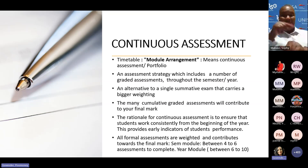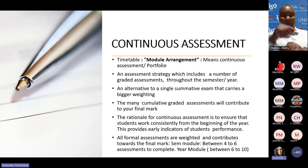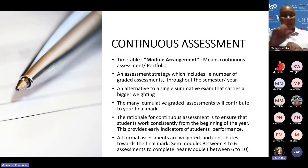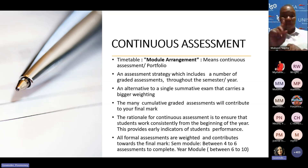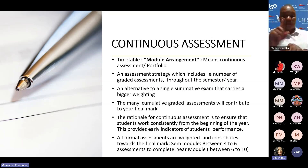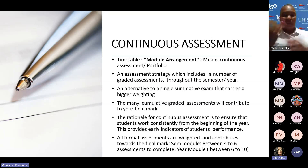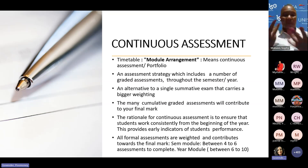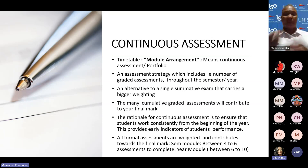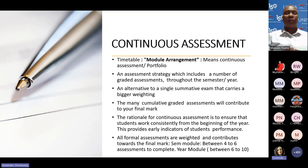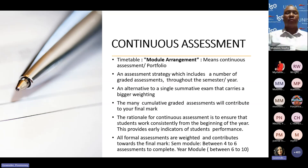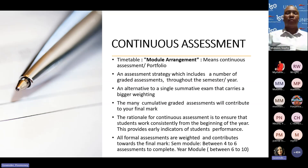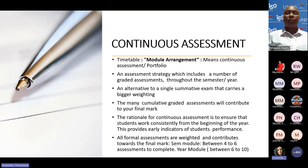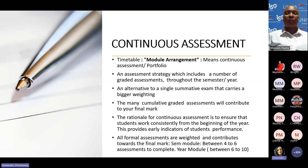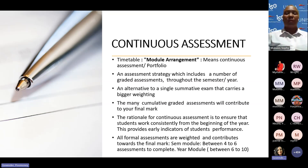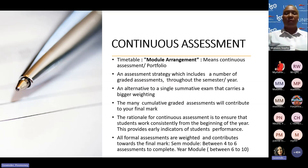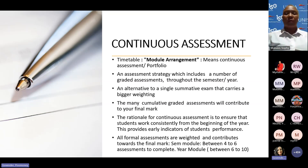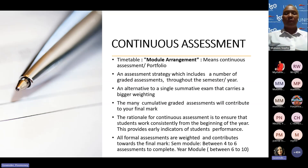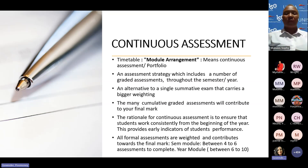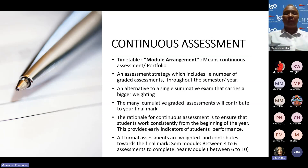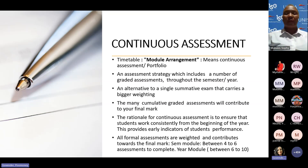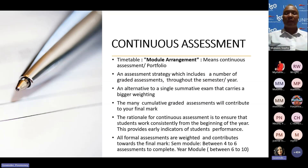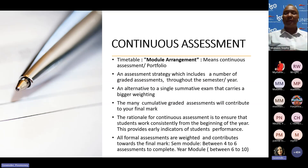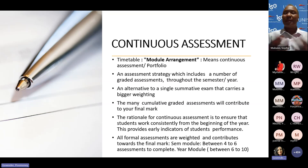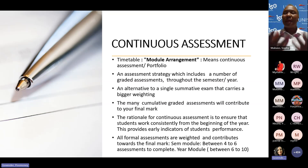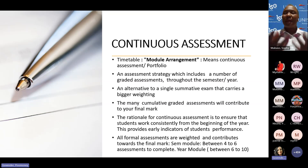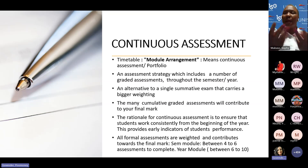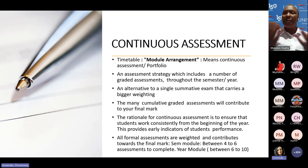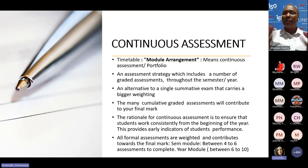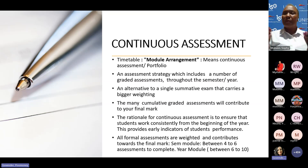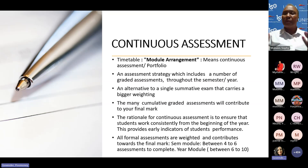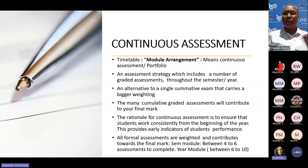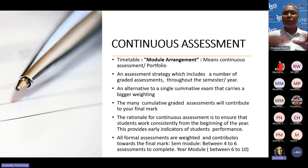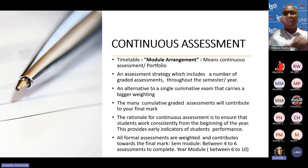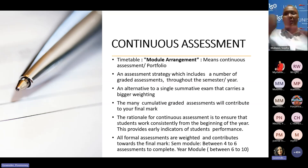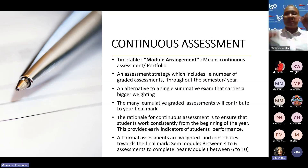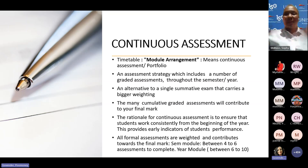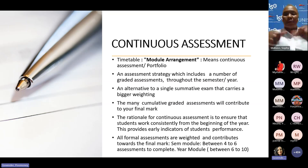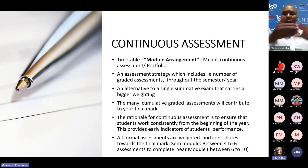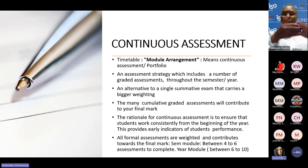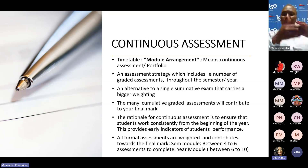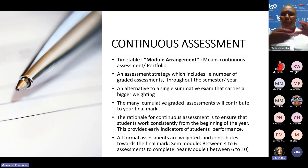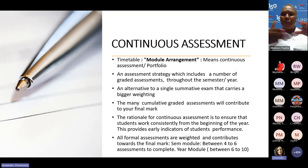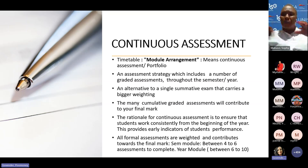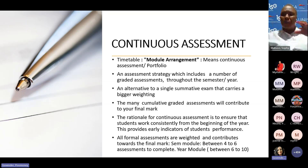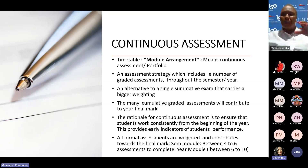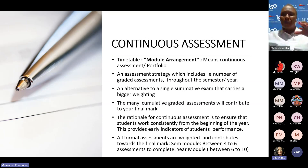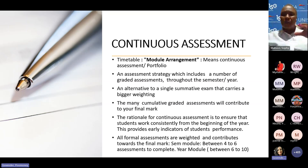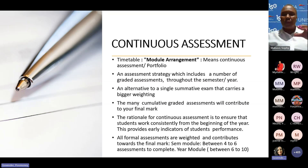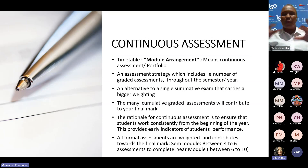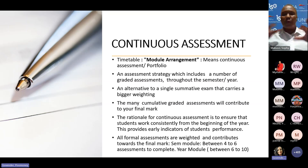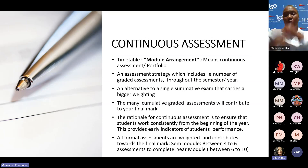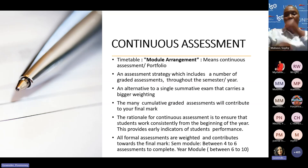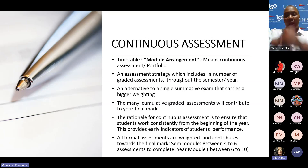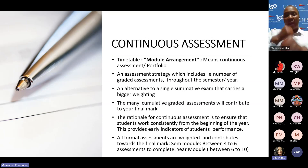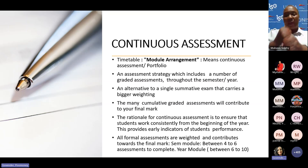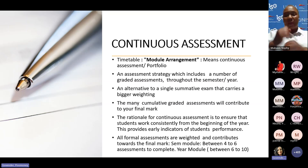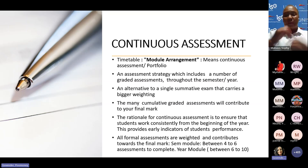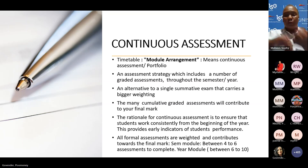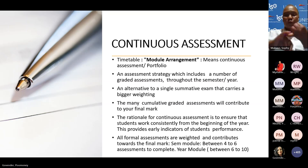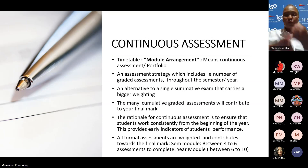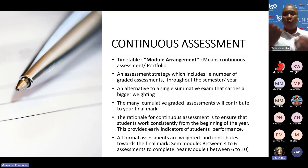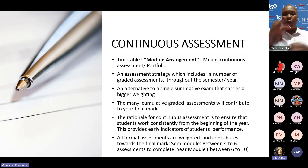that there are a number of graded assessments throughout your semester or your year module.